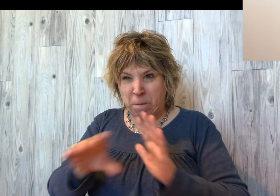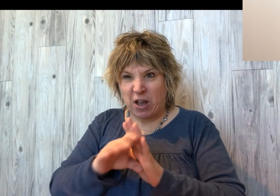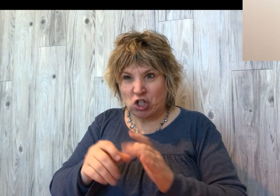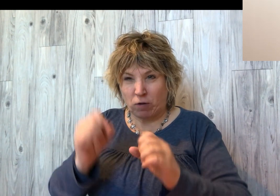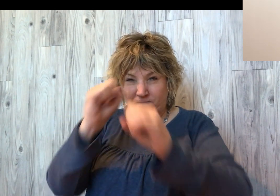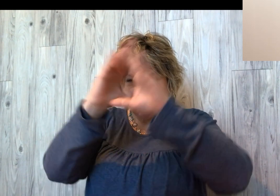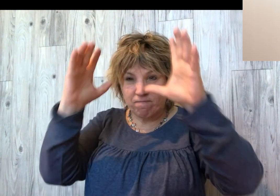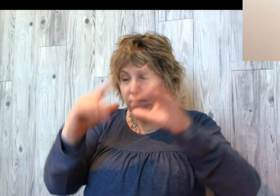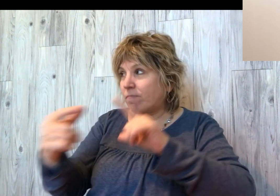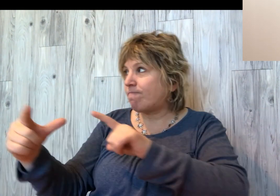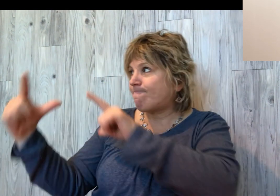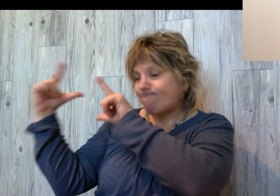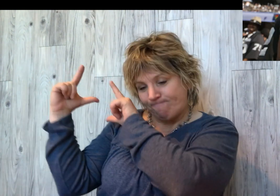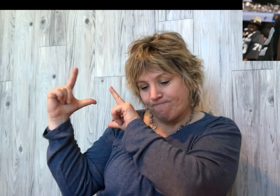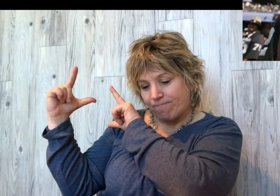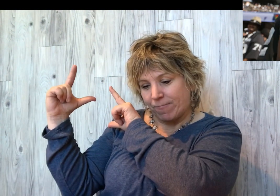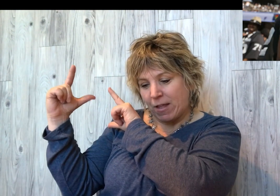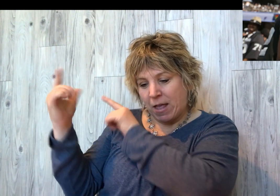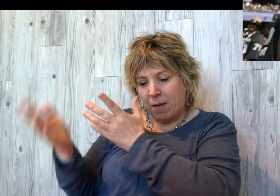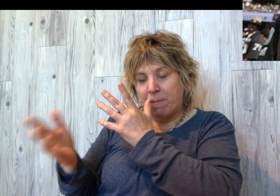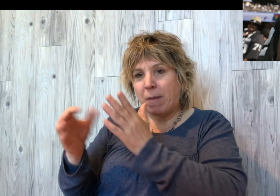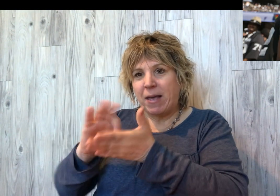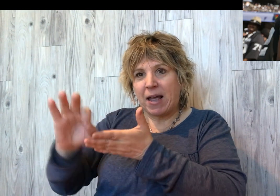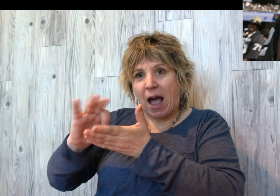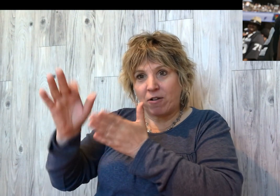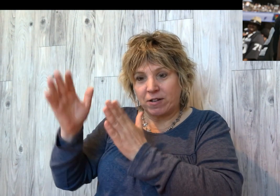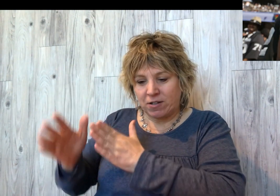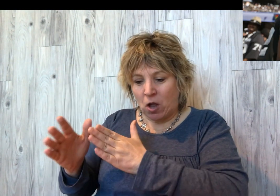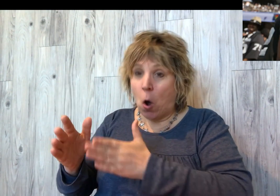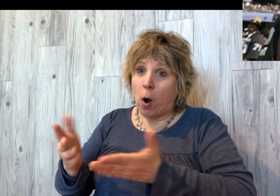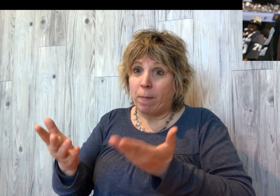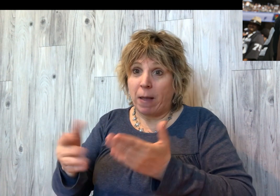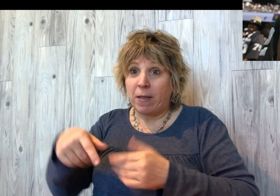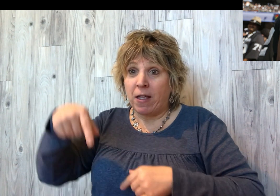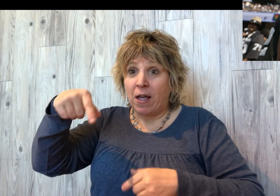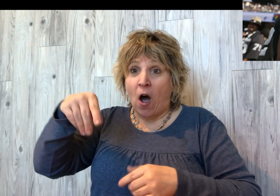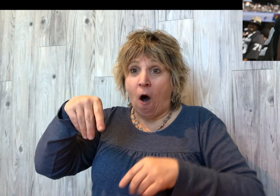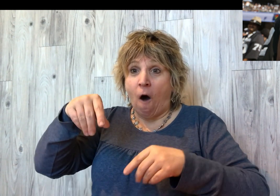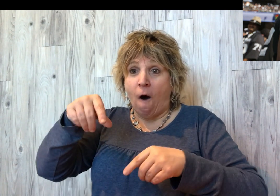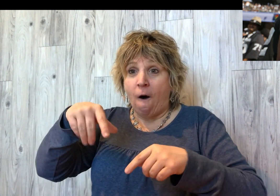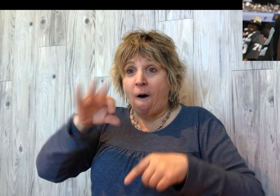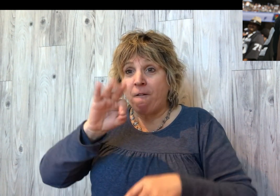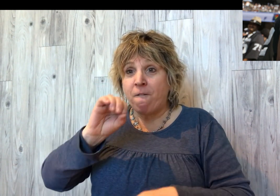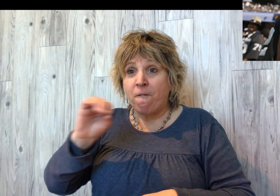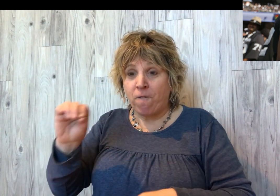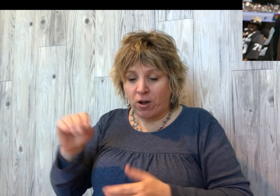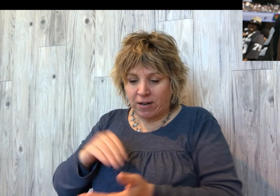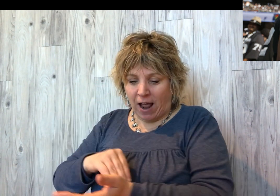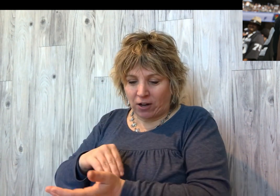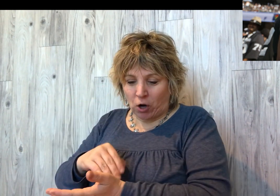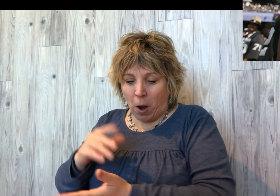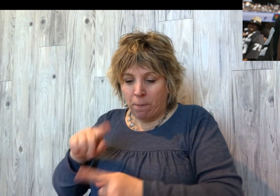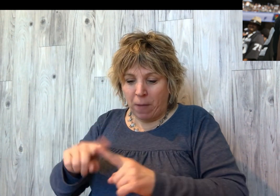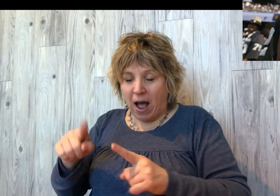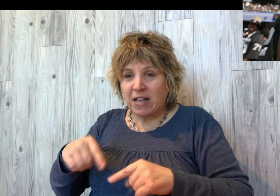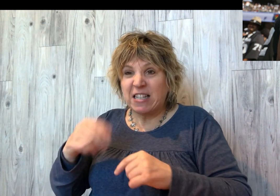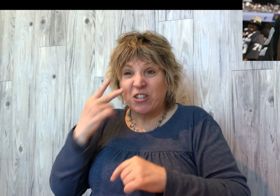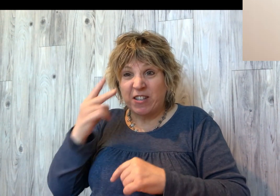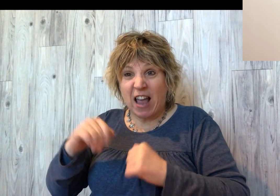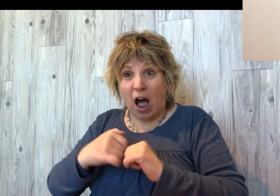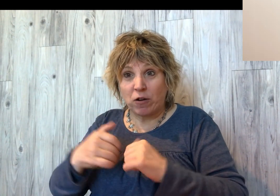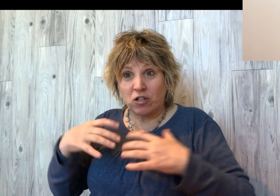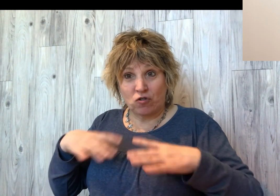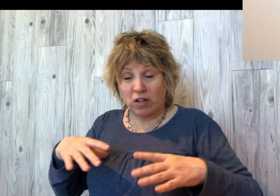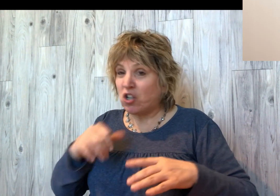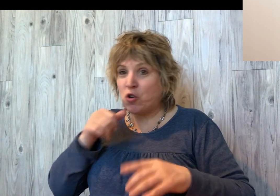a Raiders fan. Take a look at this guy. He's probably an accountant, right? Or a podiatrist by day, but look at the way the man is dressed, okay?